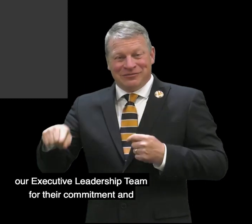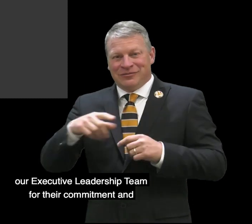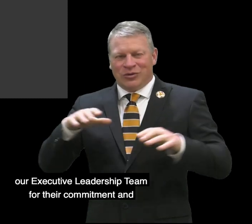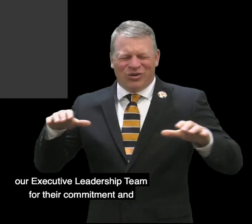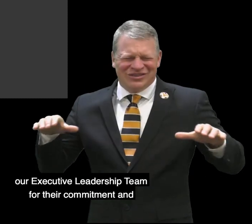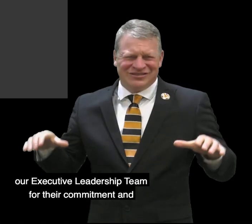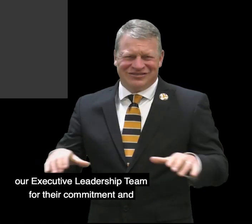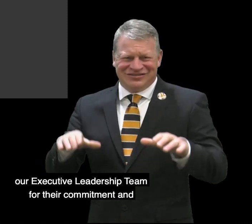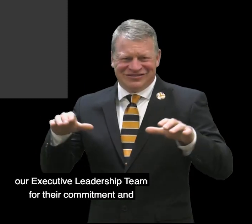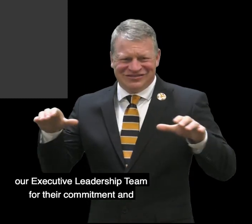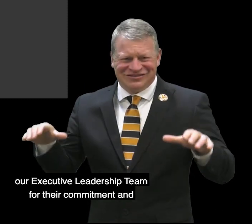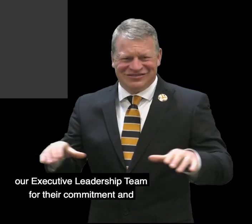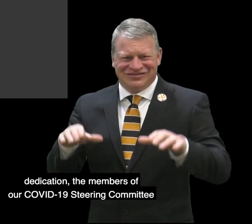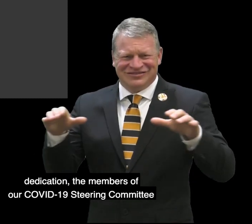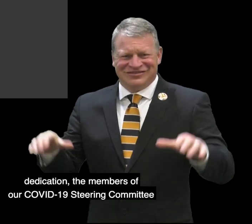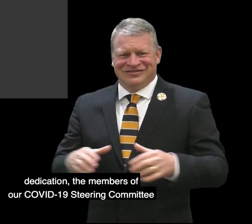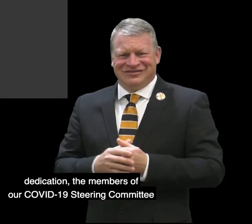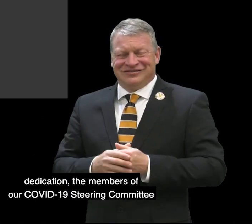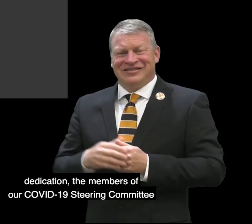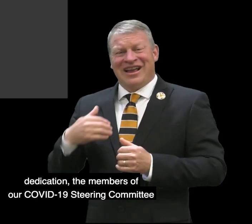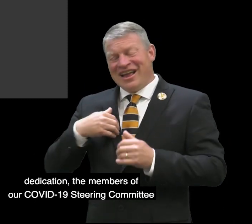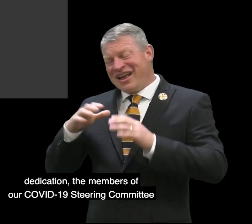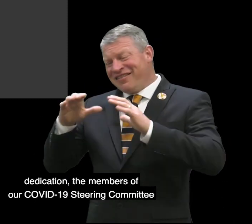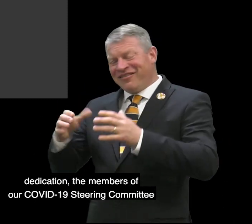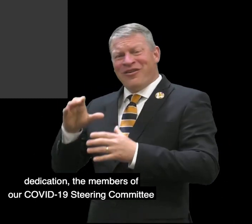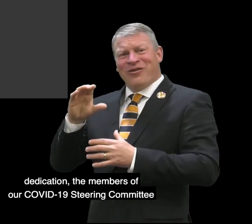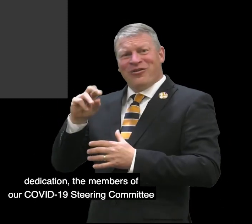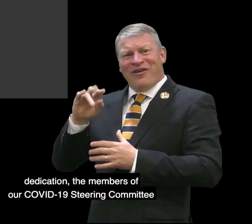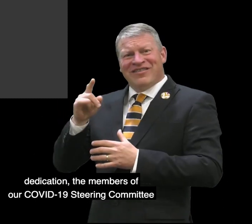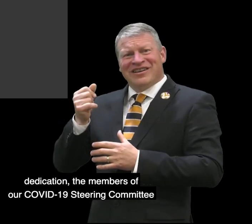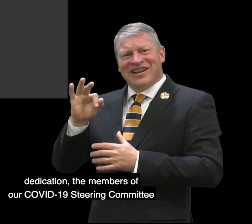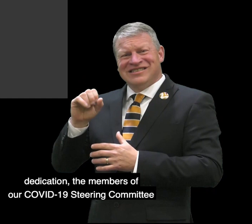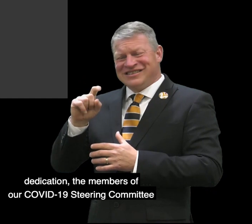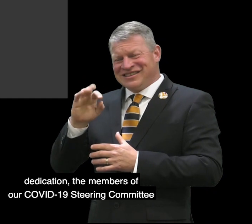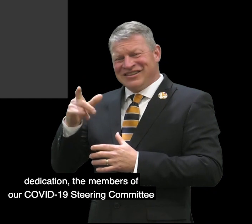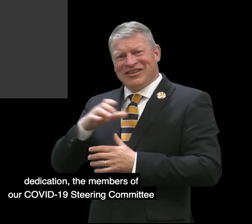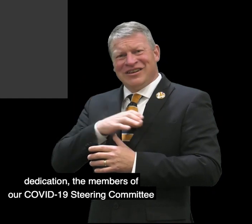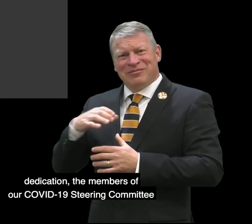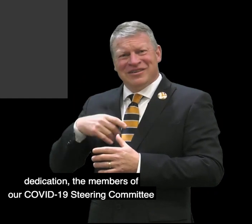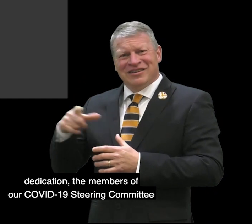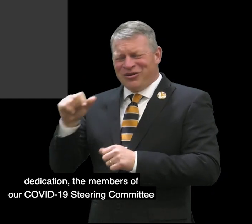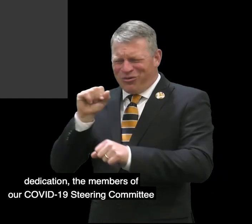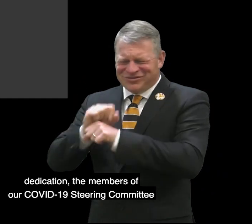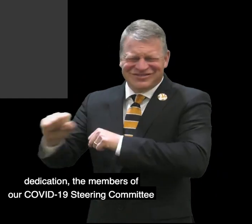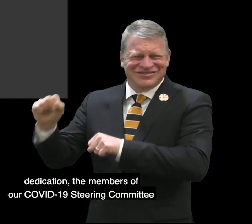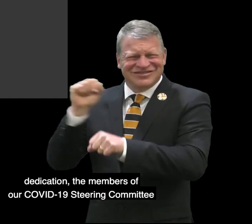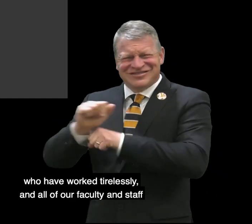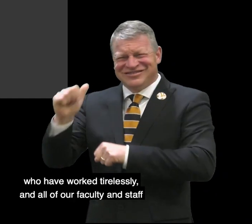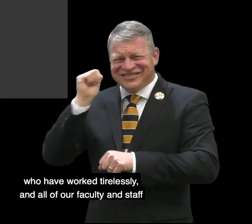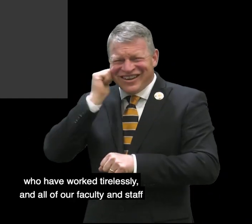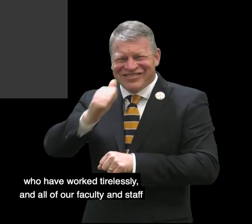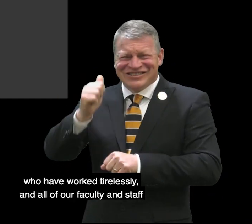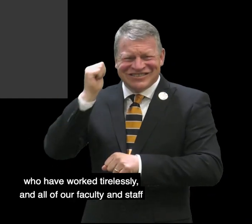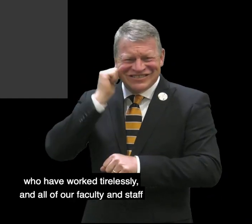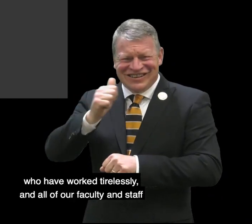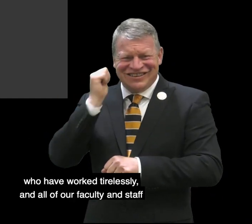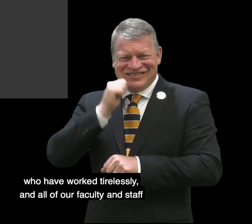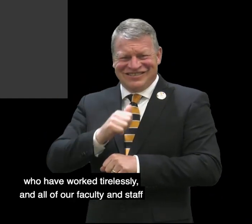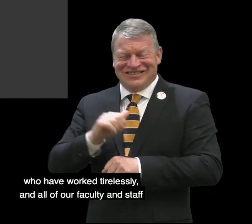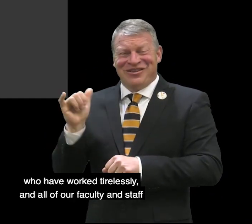our executive leadership team for their commitment and dedication, the members of our COVID-19 steering committee who have